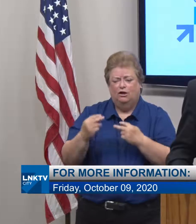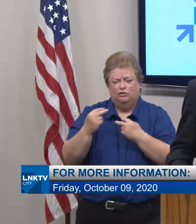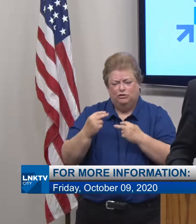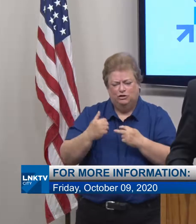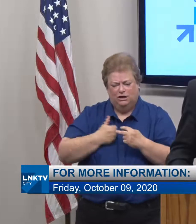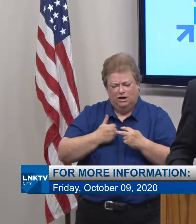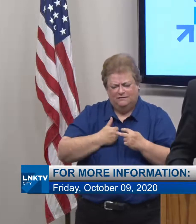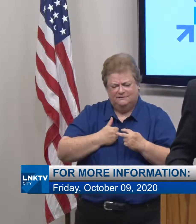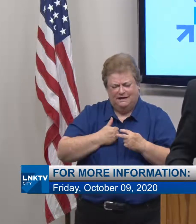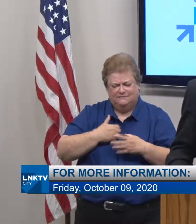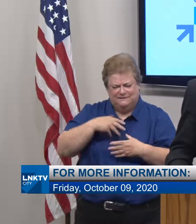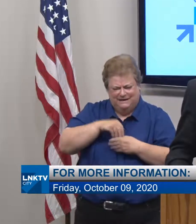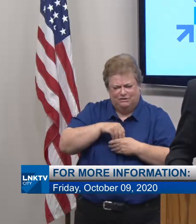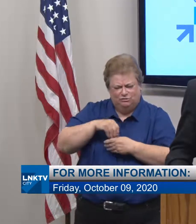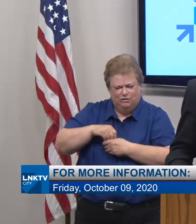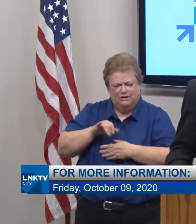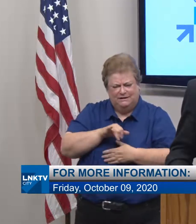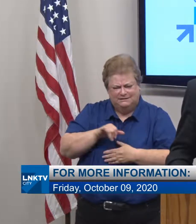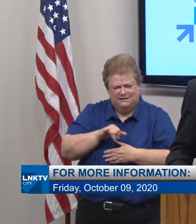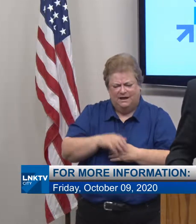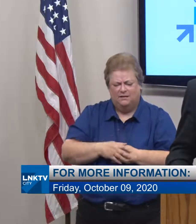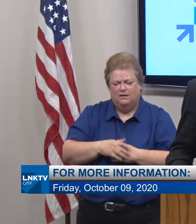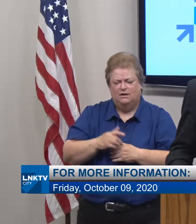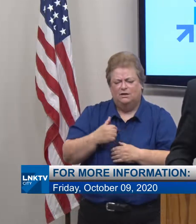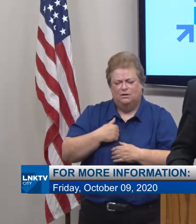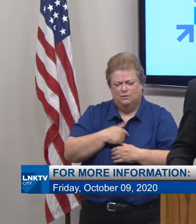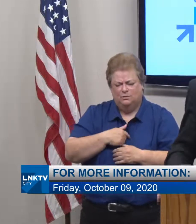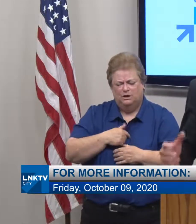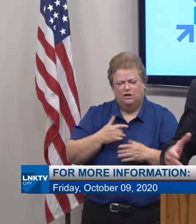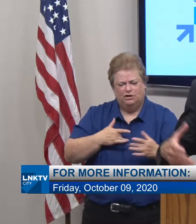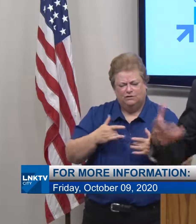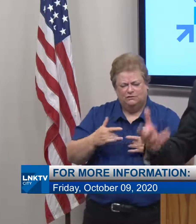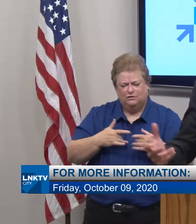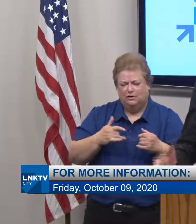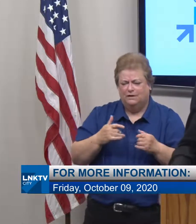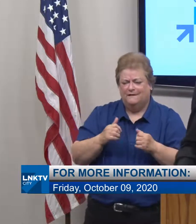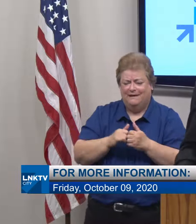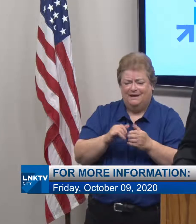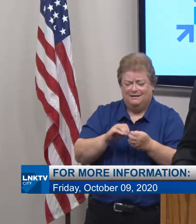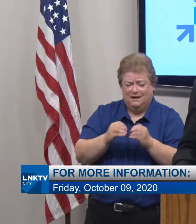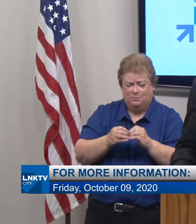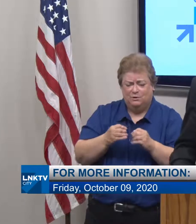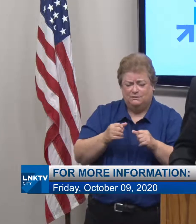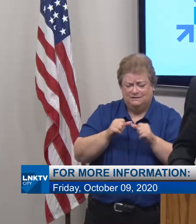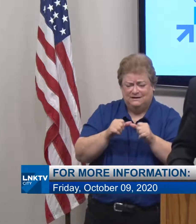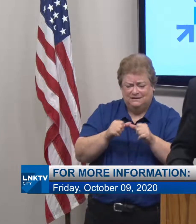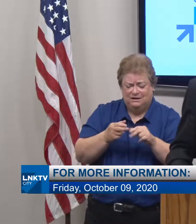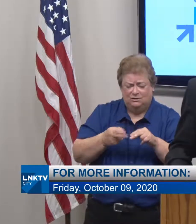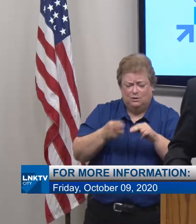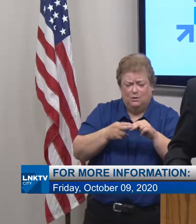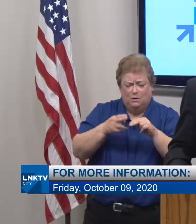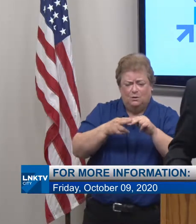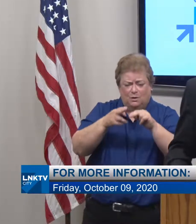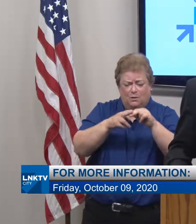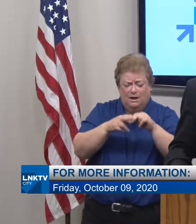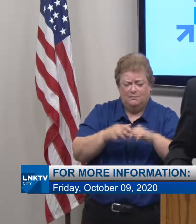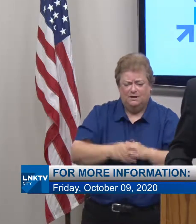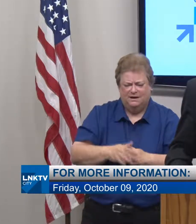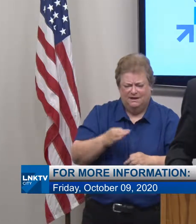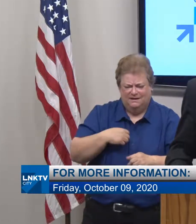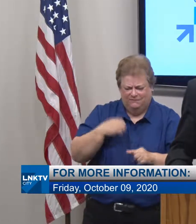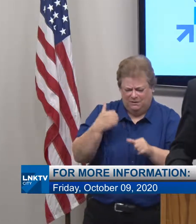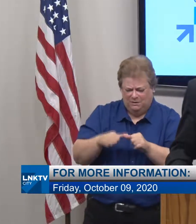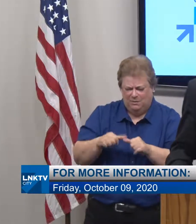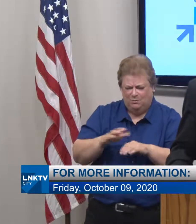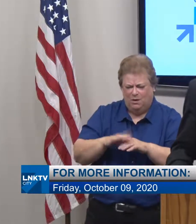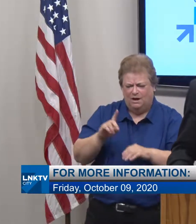as well, and you know, we are concerned sometimes with if numbers continue to go up, and I think if I remember correctly on our